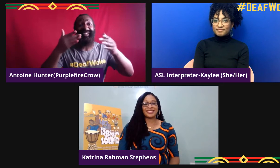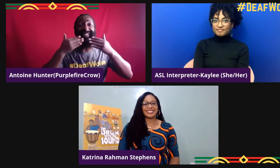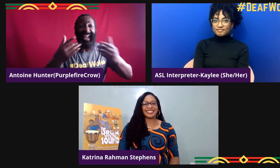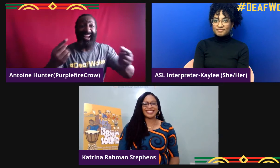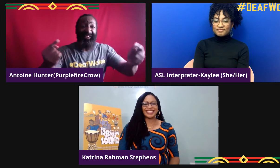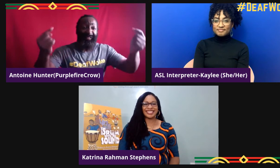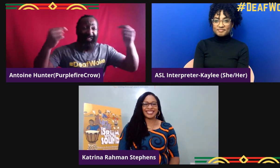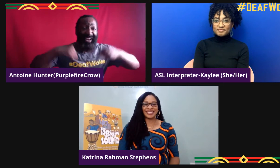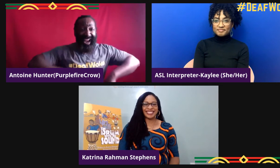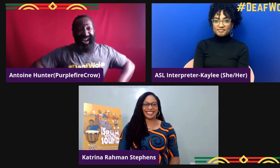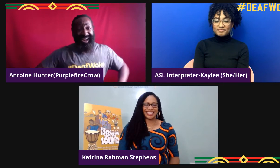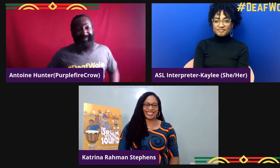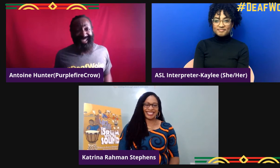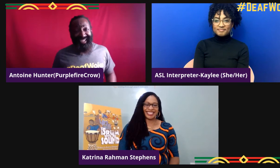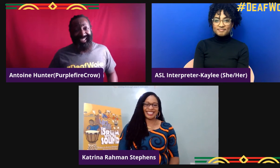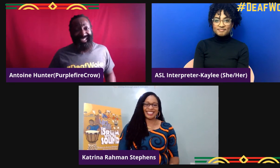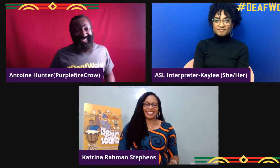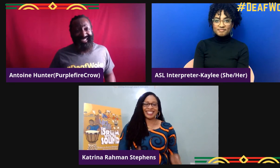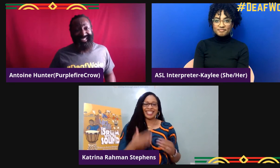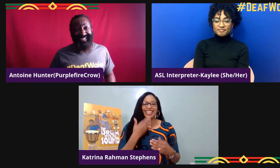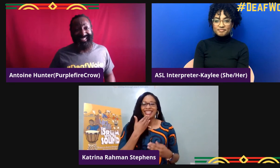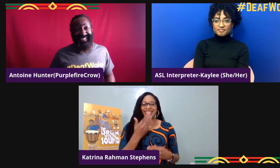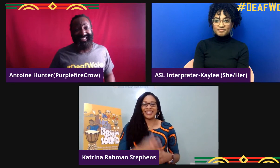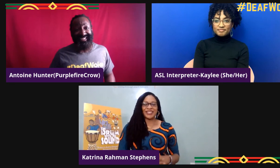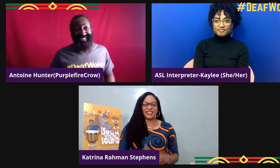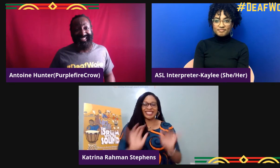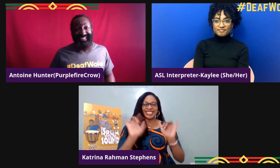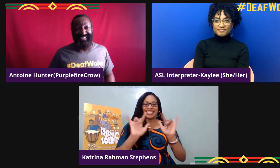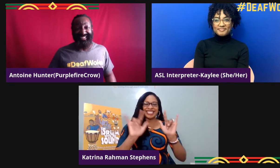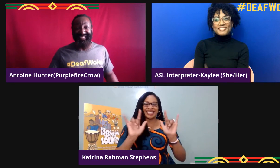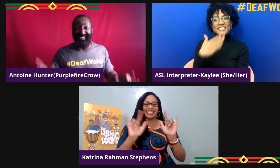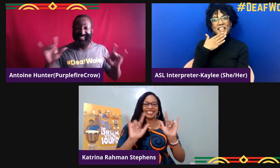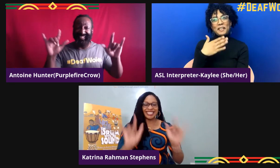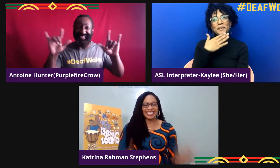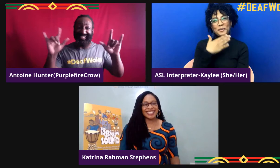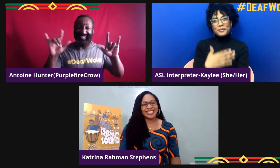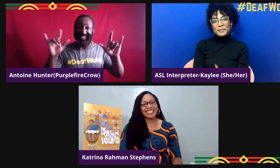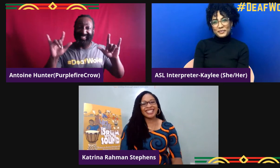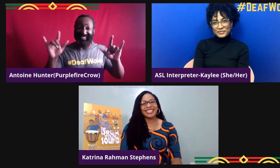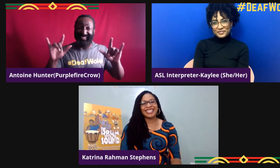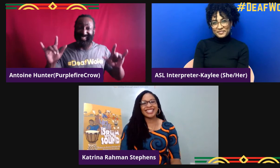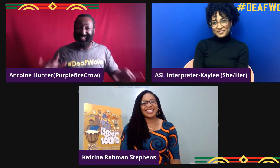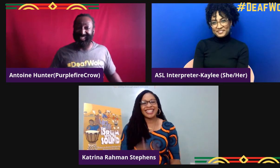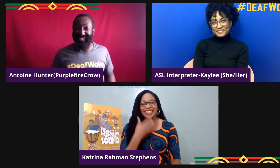Okay, well, thank you. Love. Thank you. Thank you for coming.